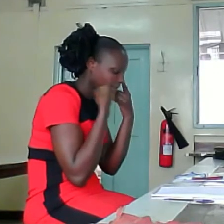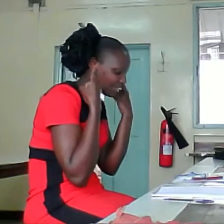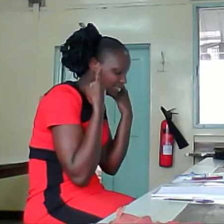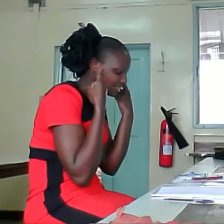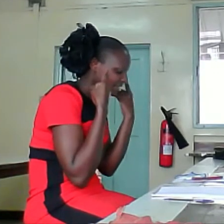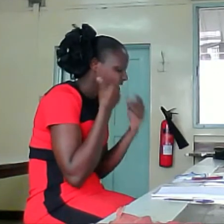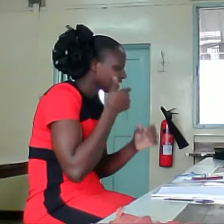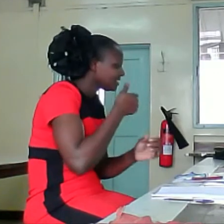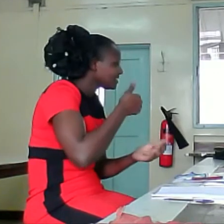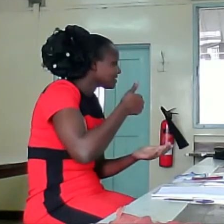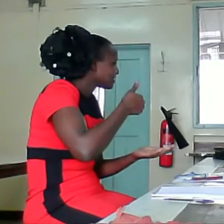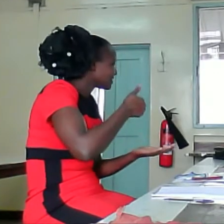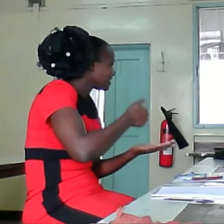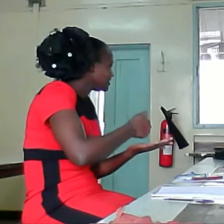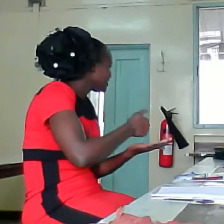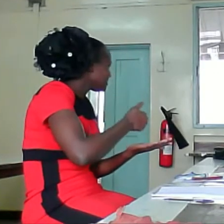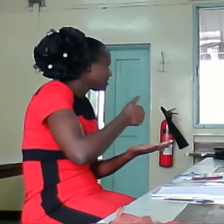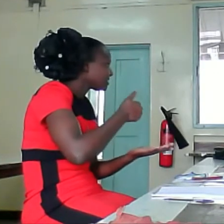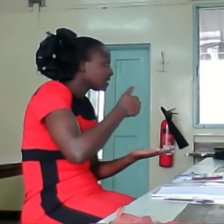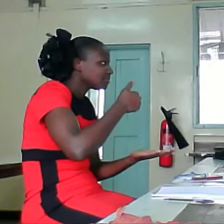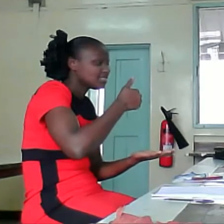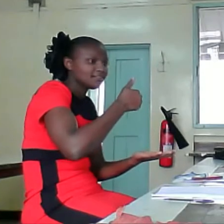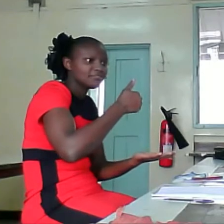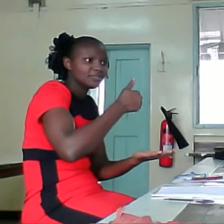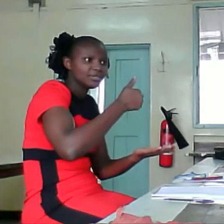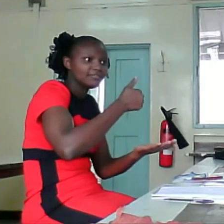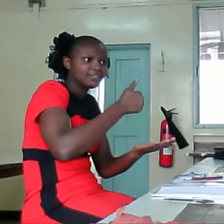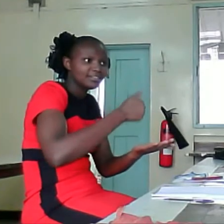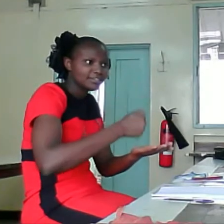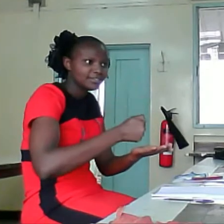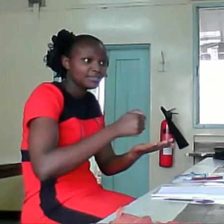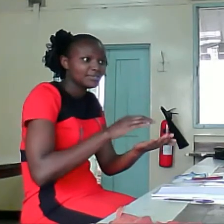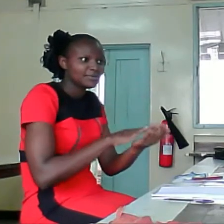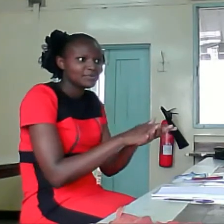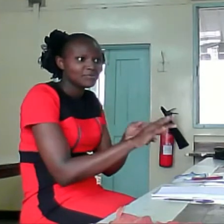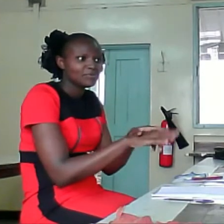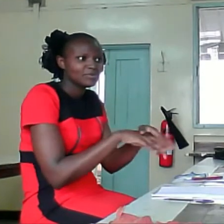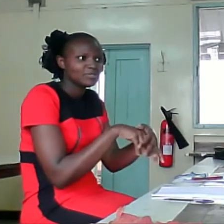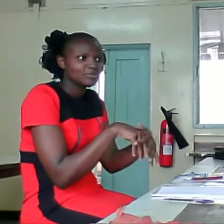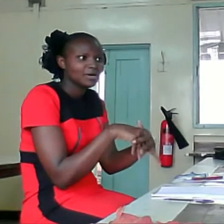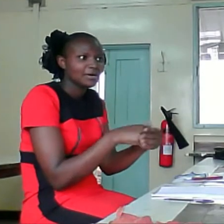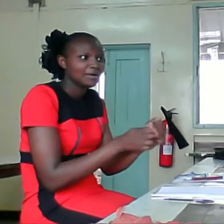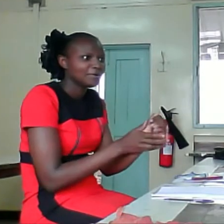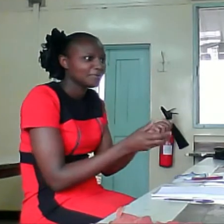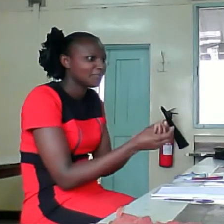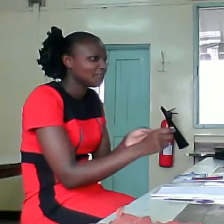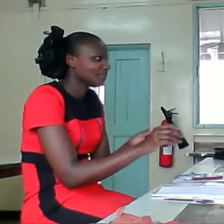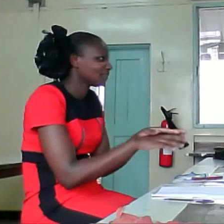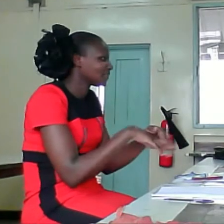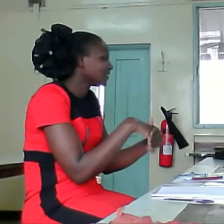Mask. Sanitizer. Some zinafinywa hivi. Unajipaka. So